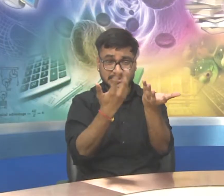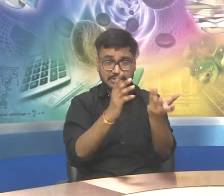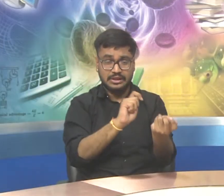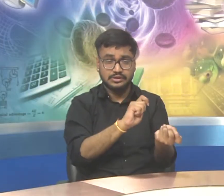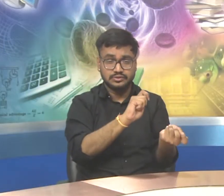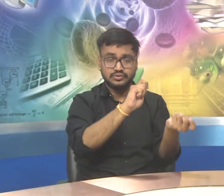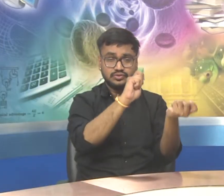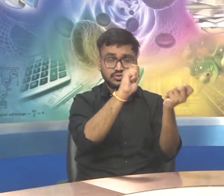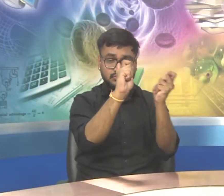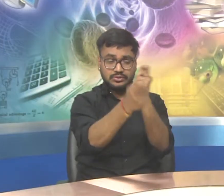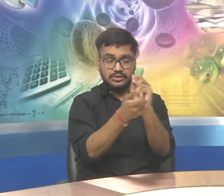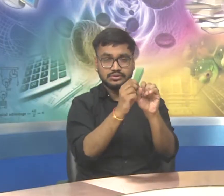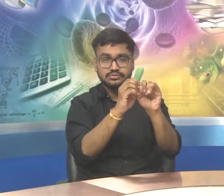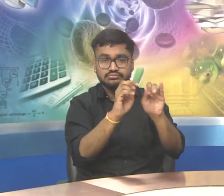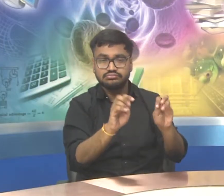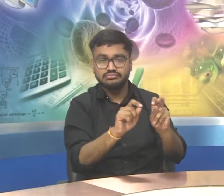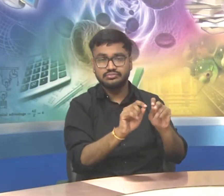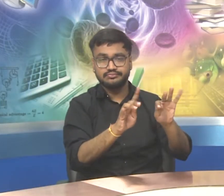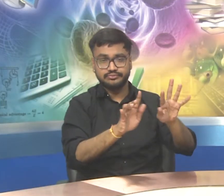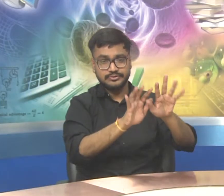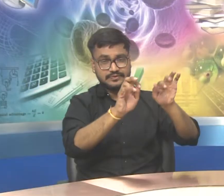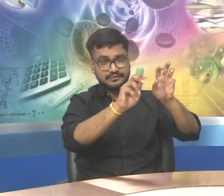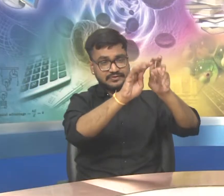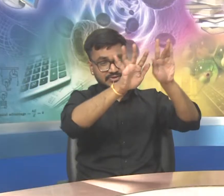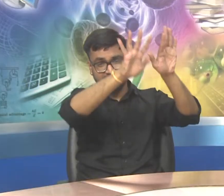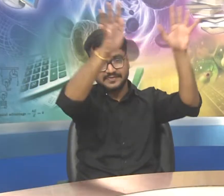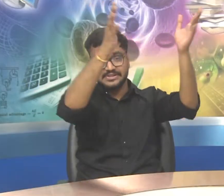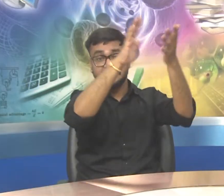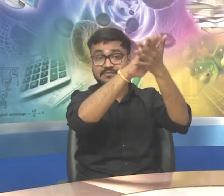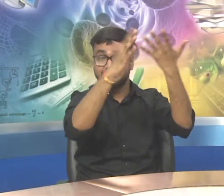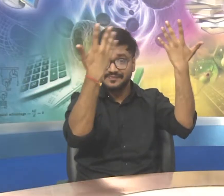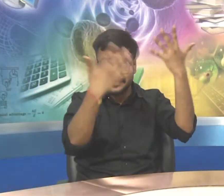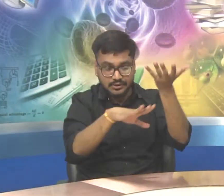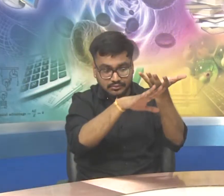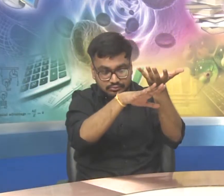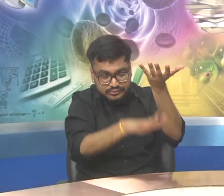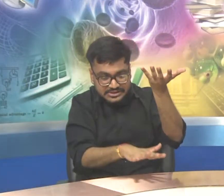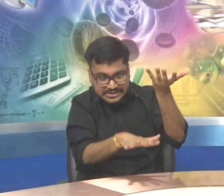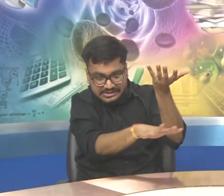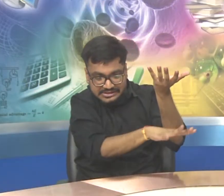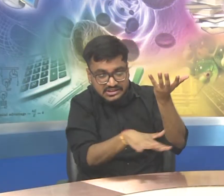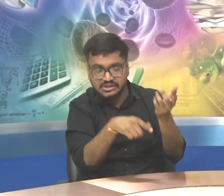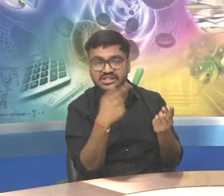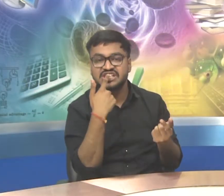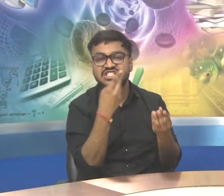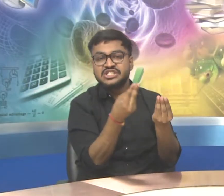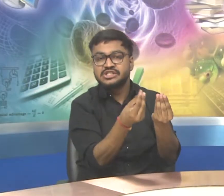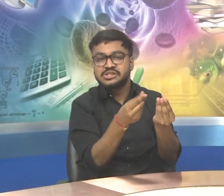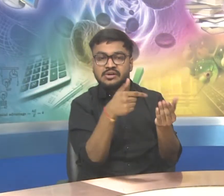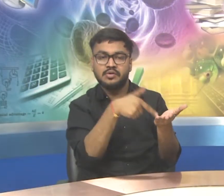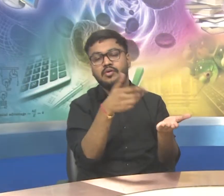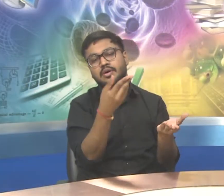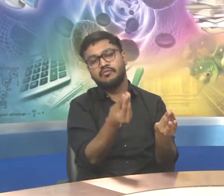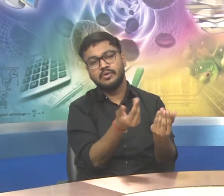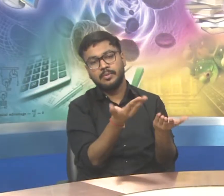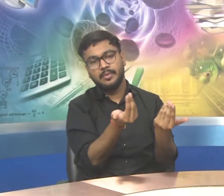We can play this example or activity in our science lab